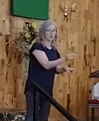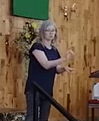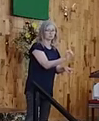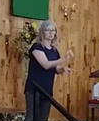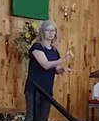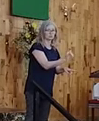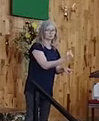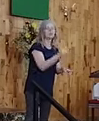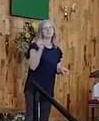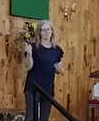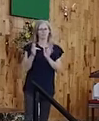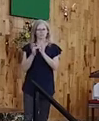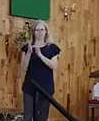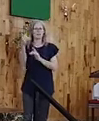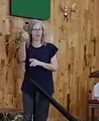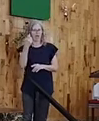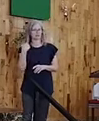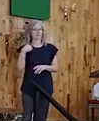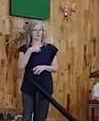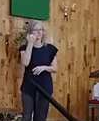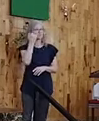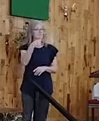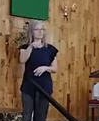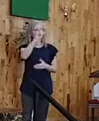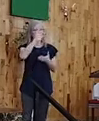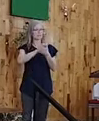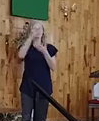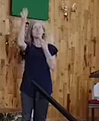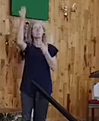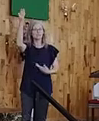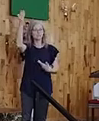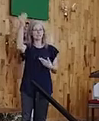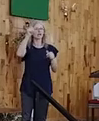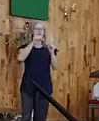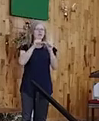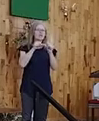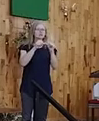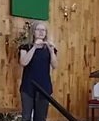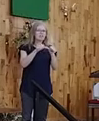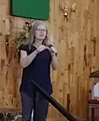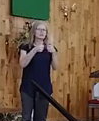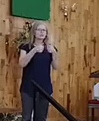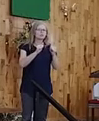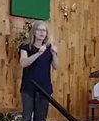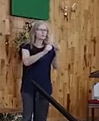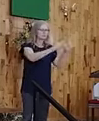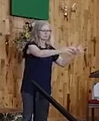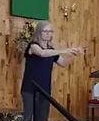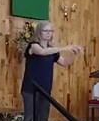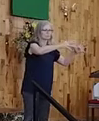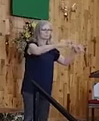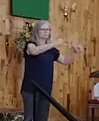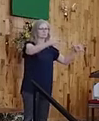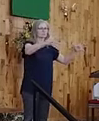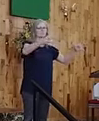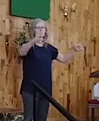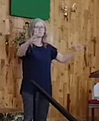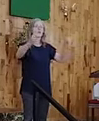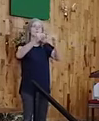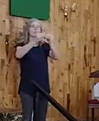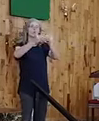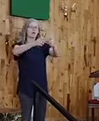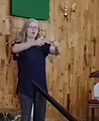Jesus would ask us, if you believe in me, you have to constantly try to widen the sphere and